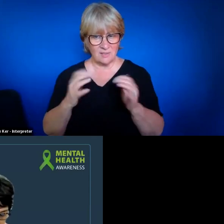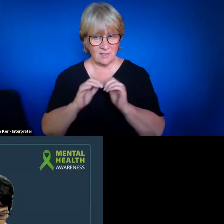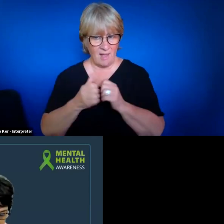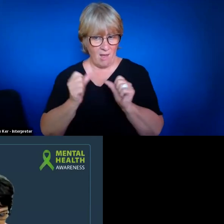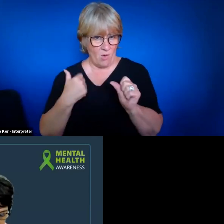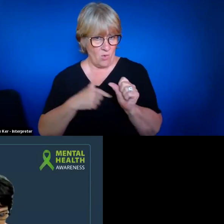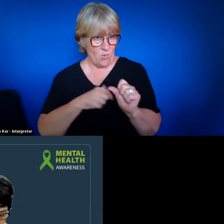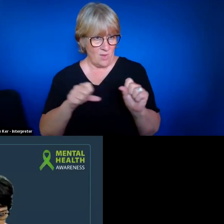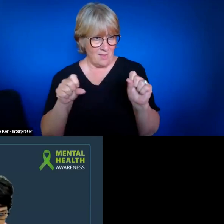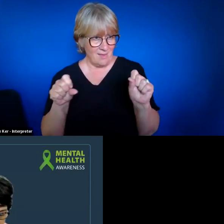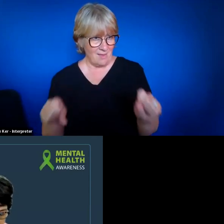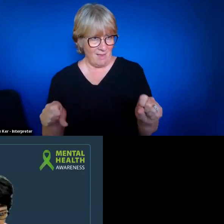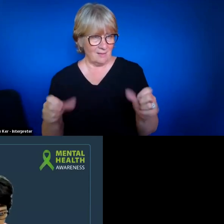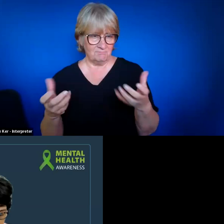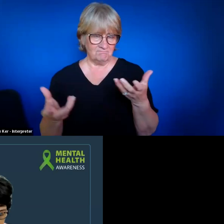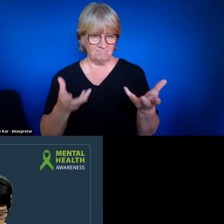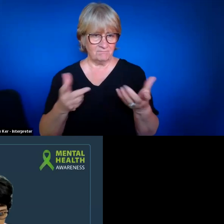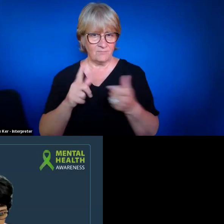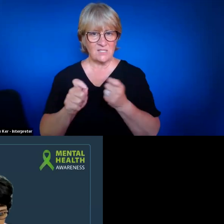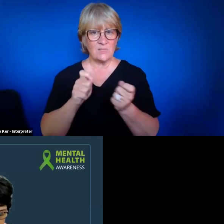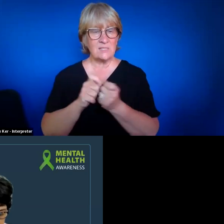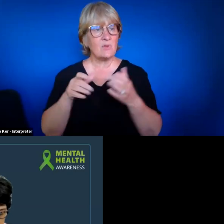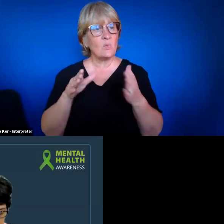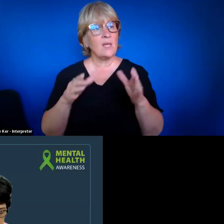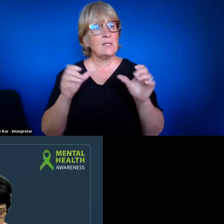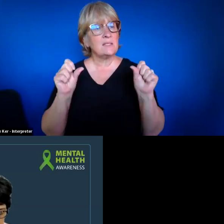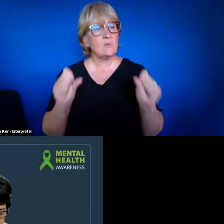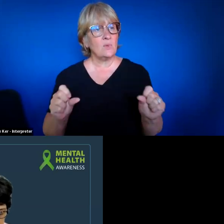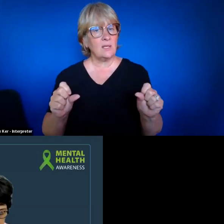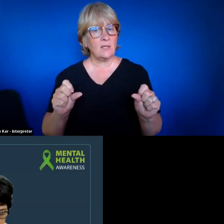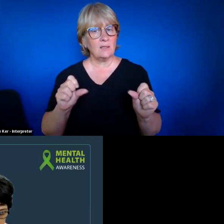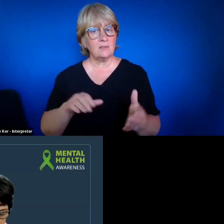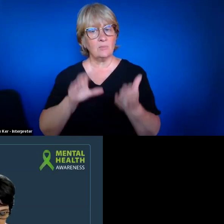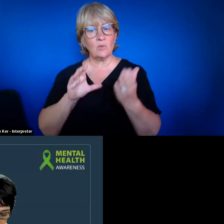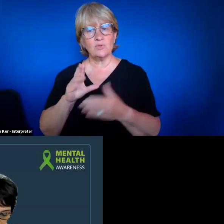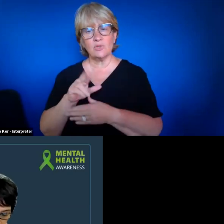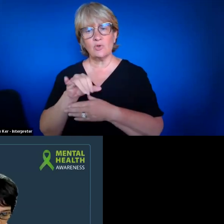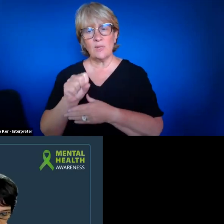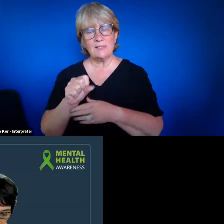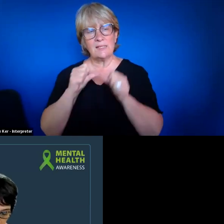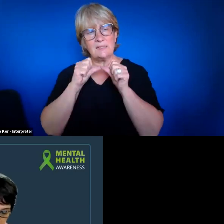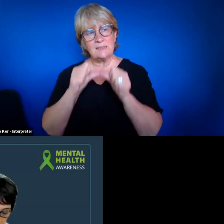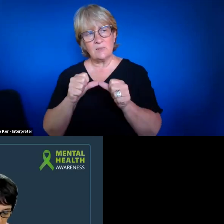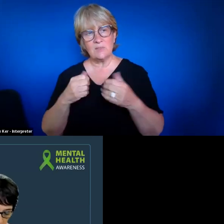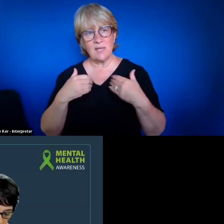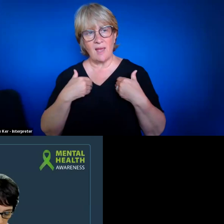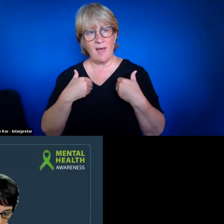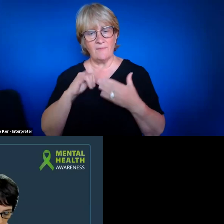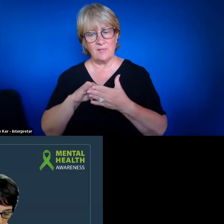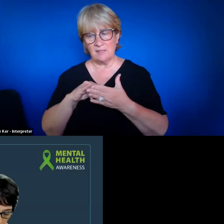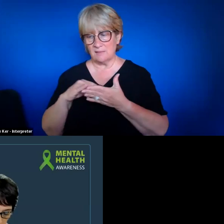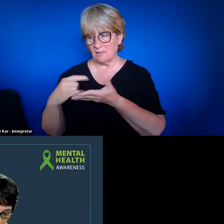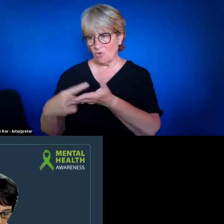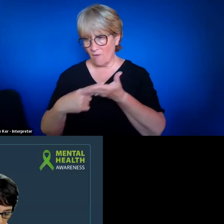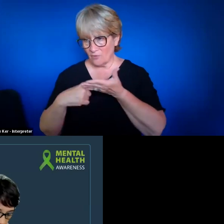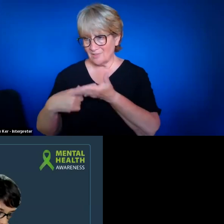can, or what are some specific ways we can support the CRIS in continuing to have these conversations